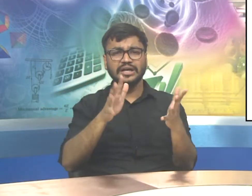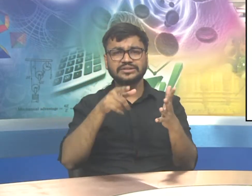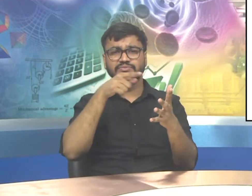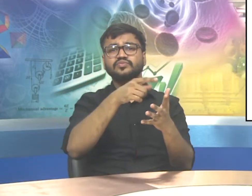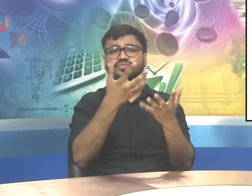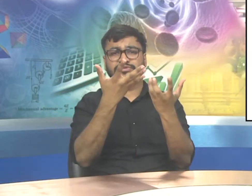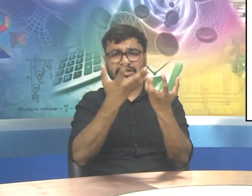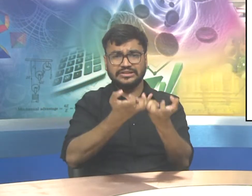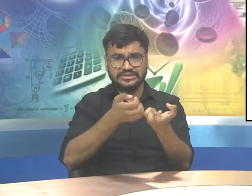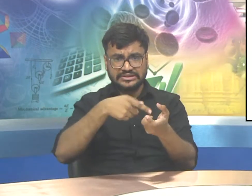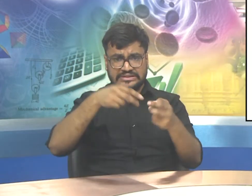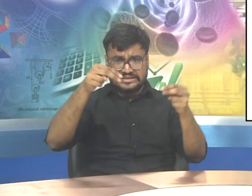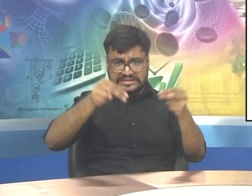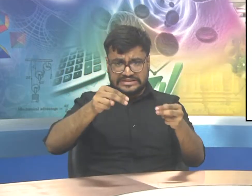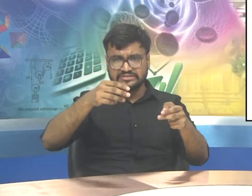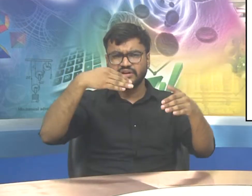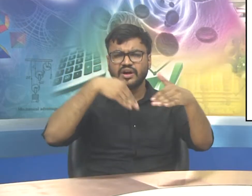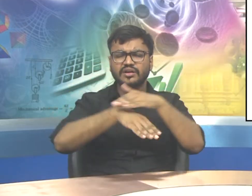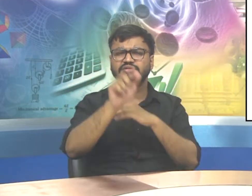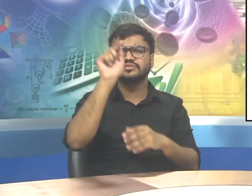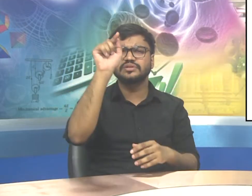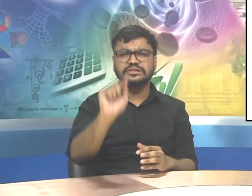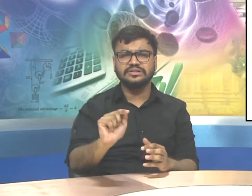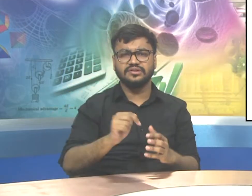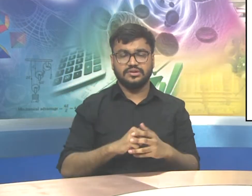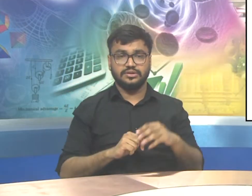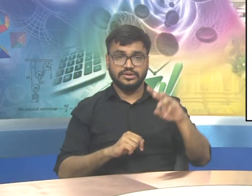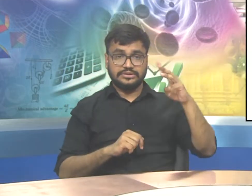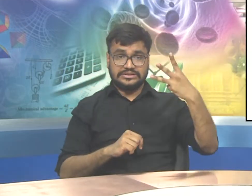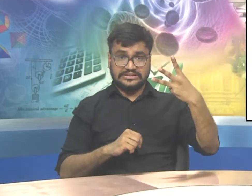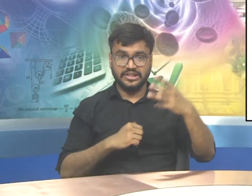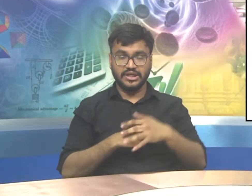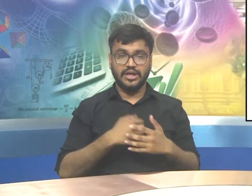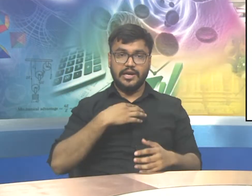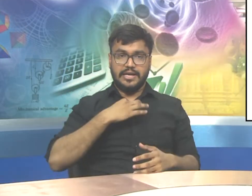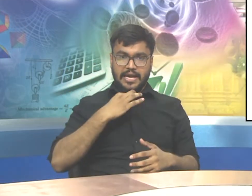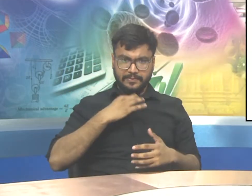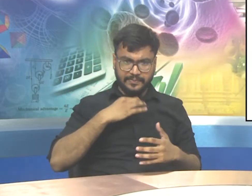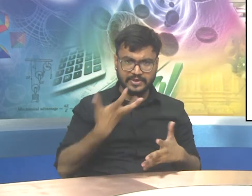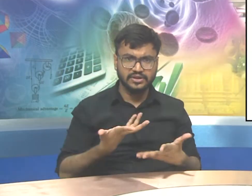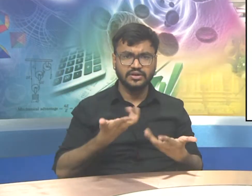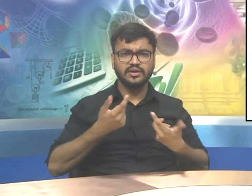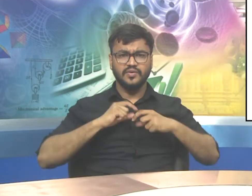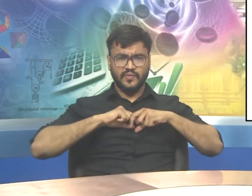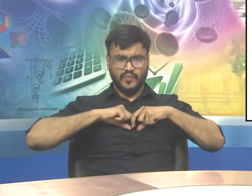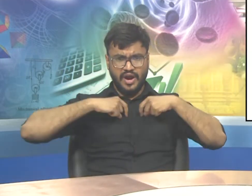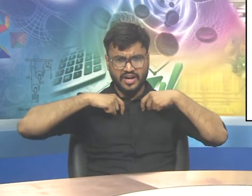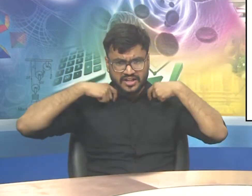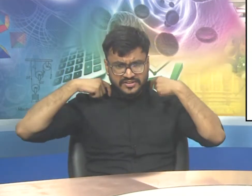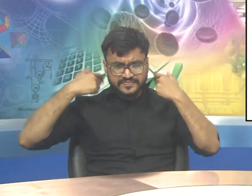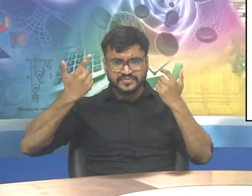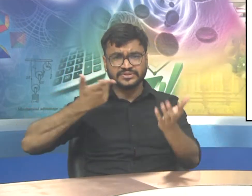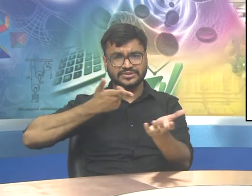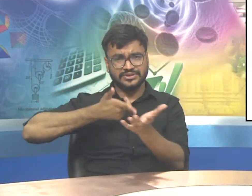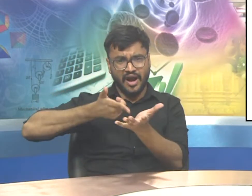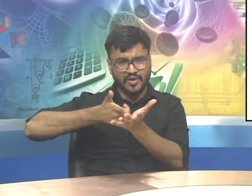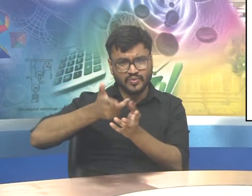People needs also increased along with the population, such as